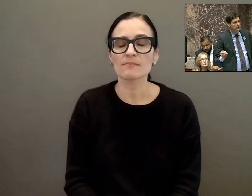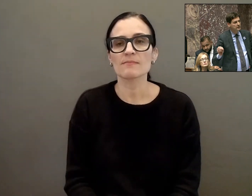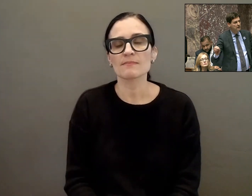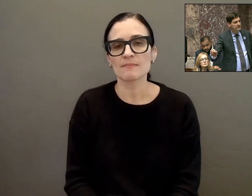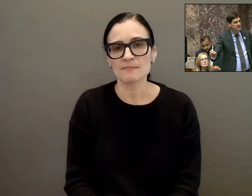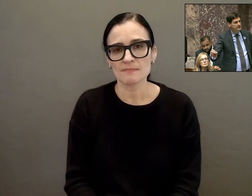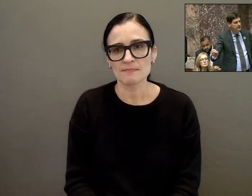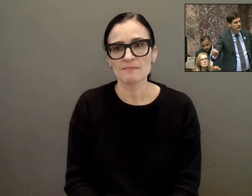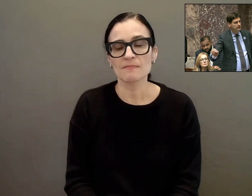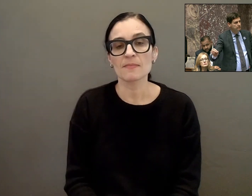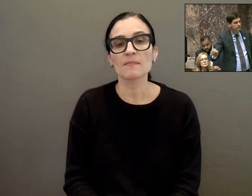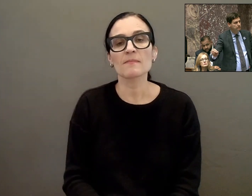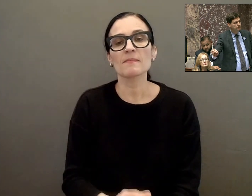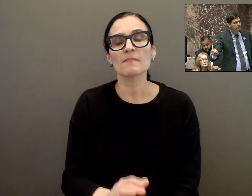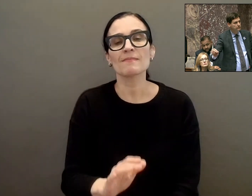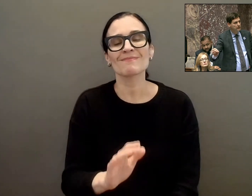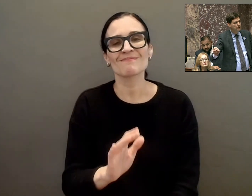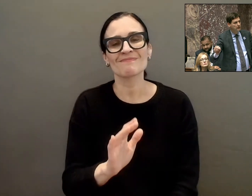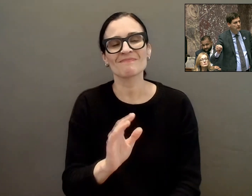I would love to see.